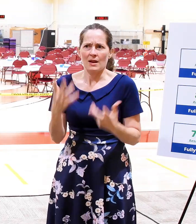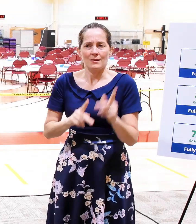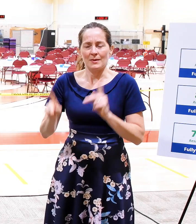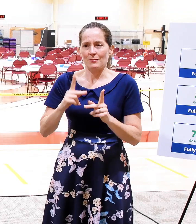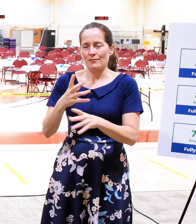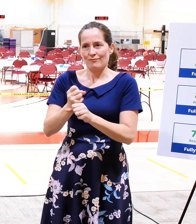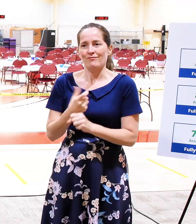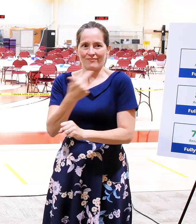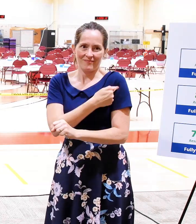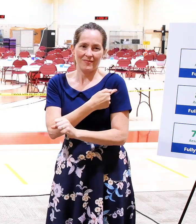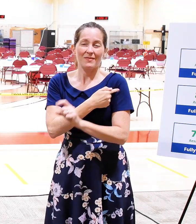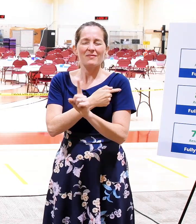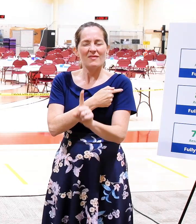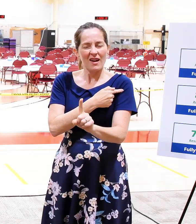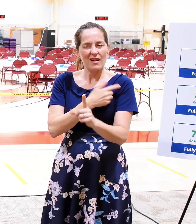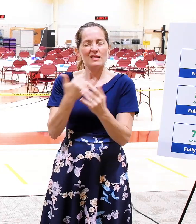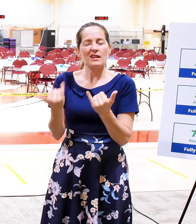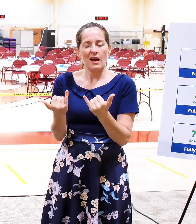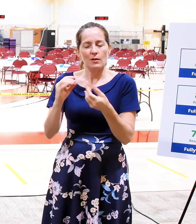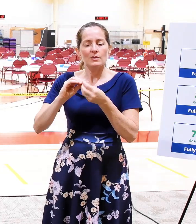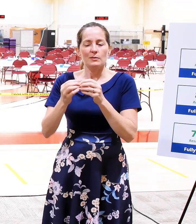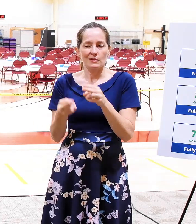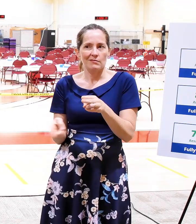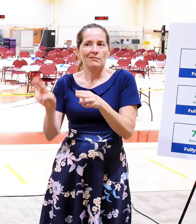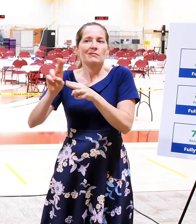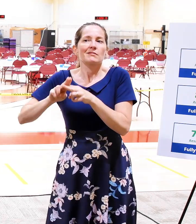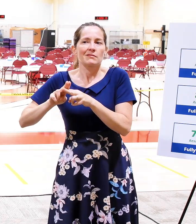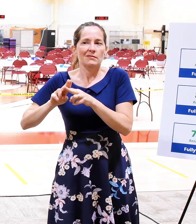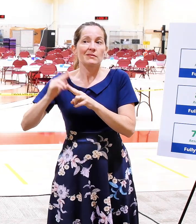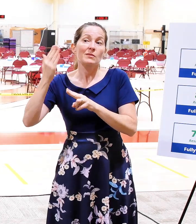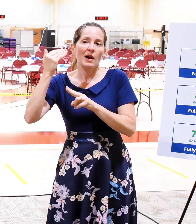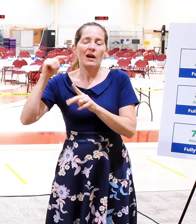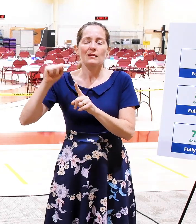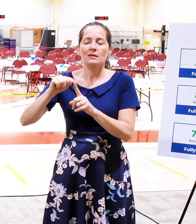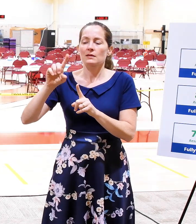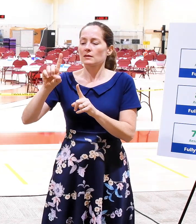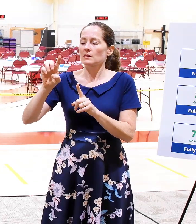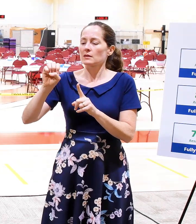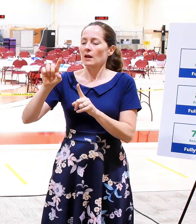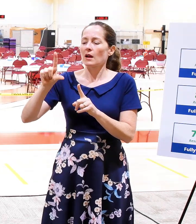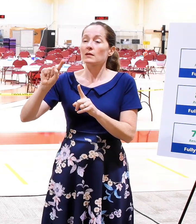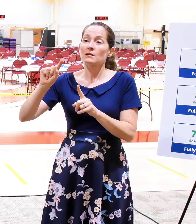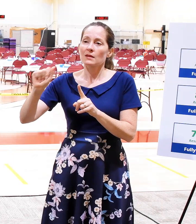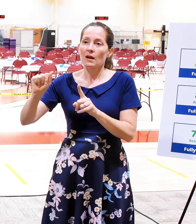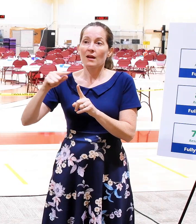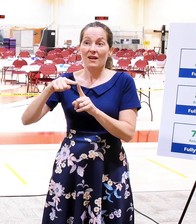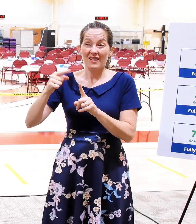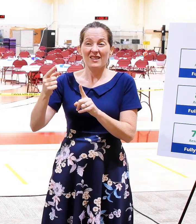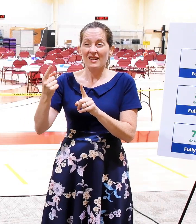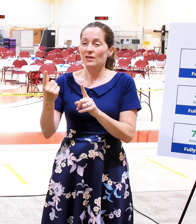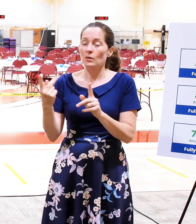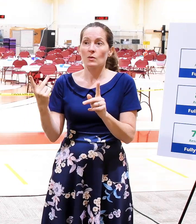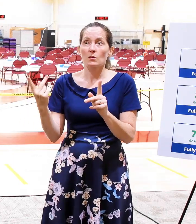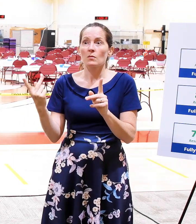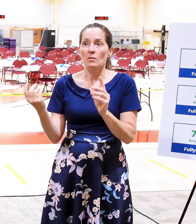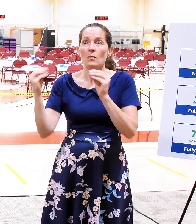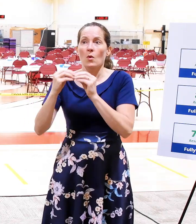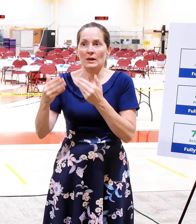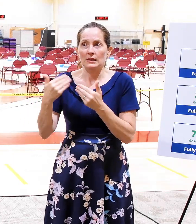the Delta variant, which is more contagious than other variants and causing